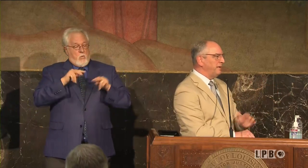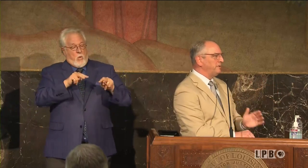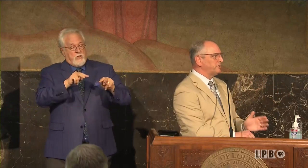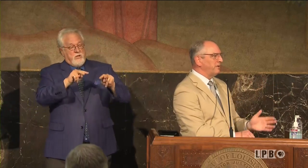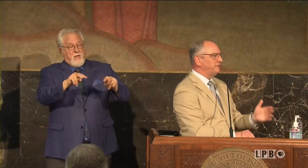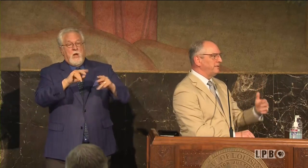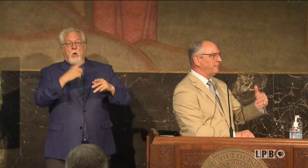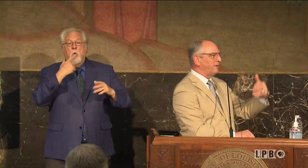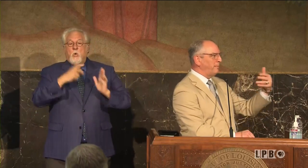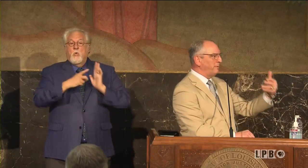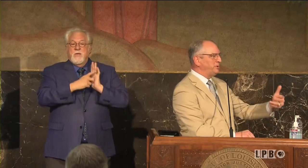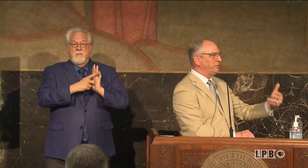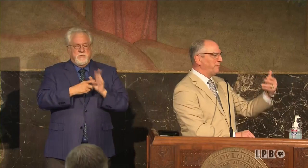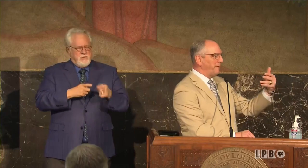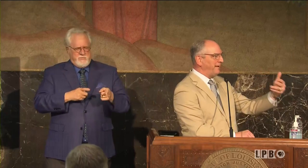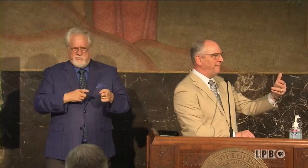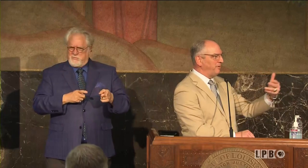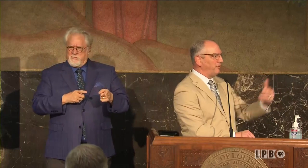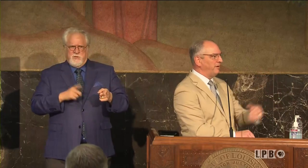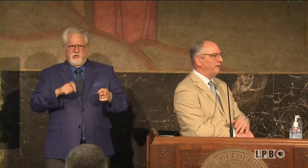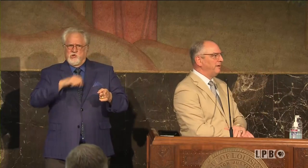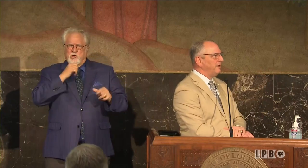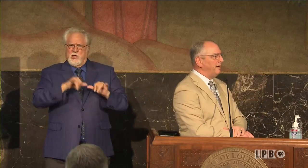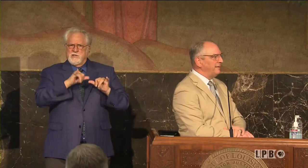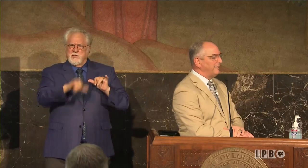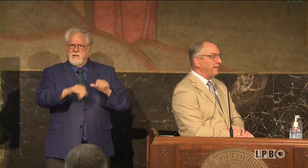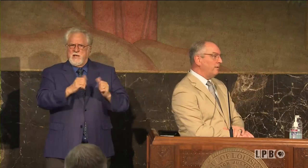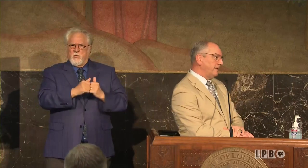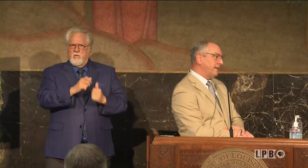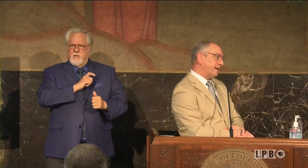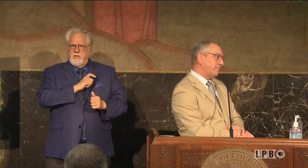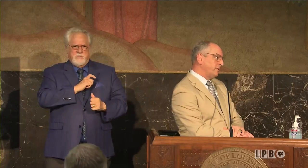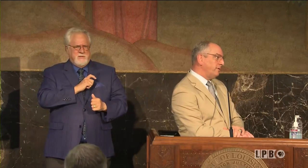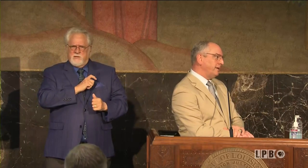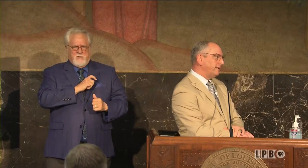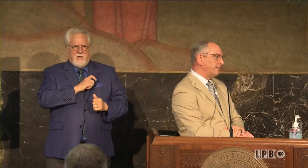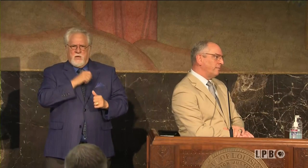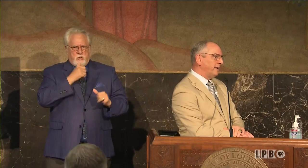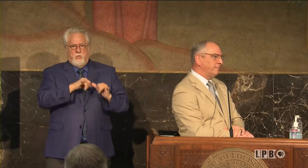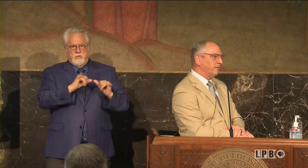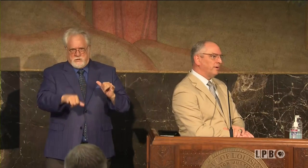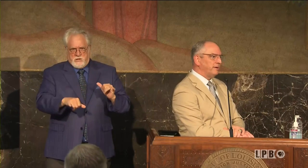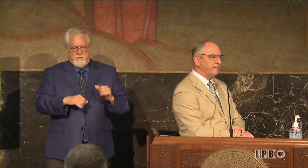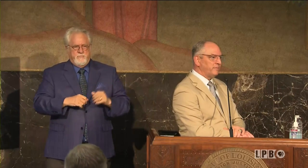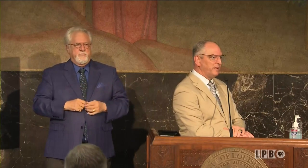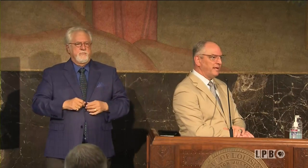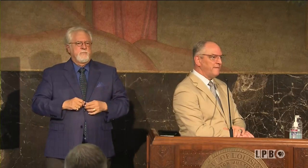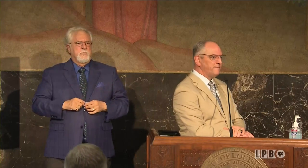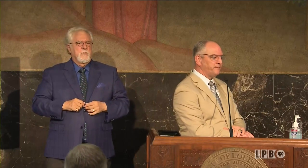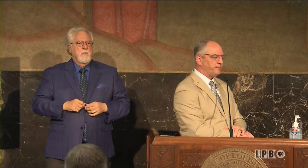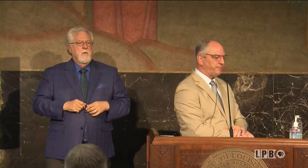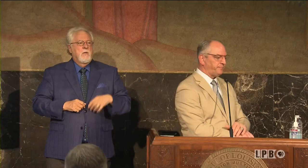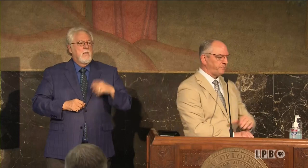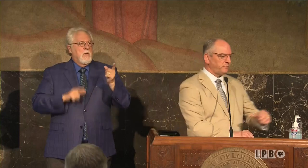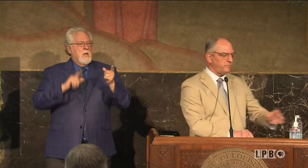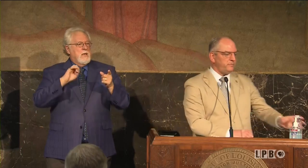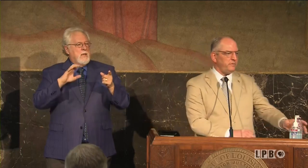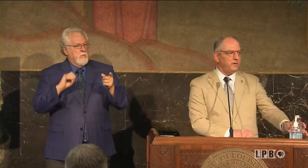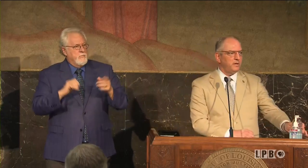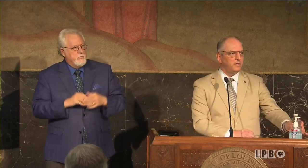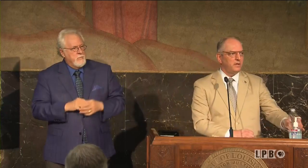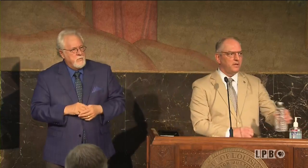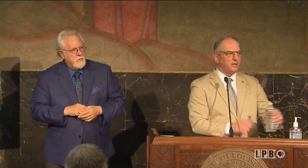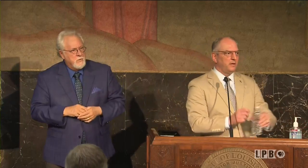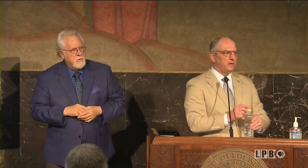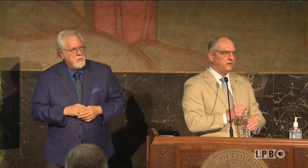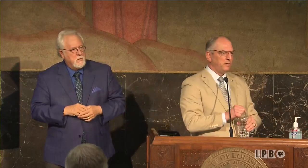who demonstrates that they probably shouldn't remain employed, that they don't get that opportunity to remain employed. Leo? It